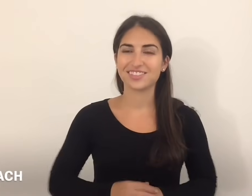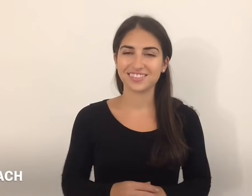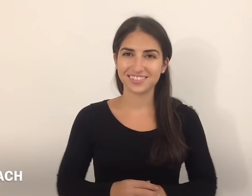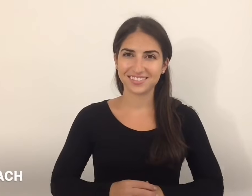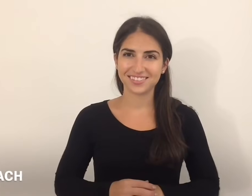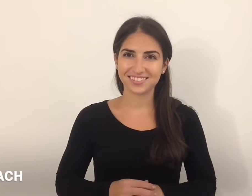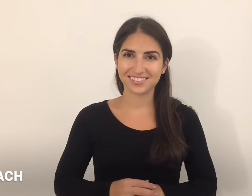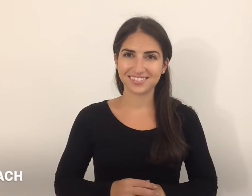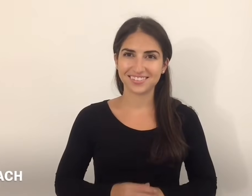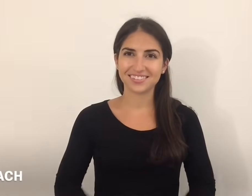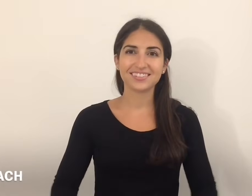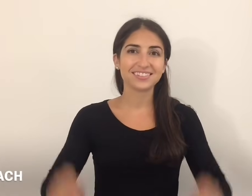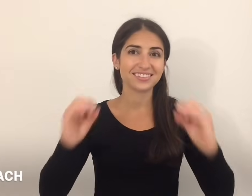Teach.